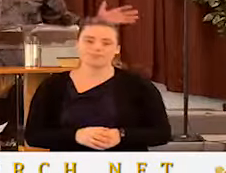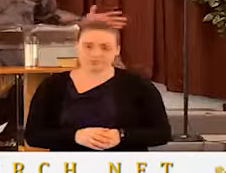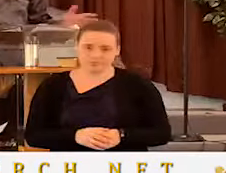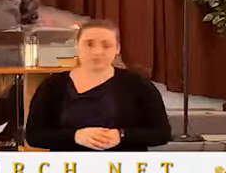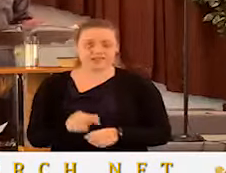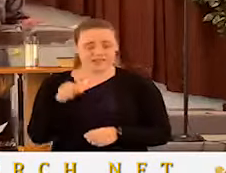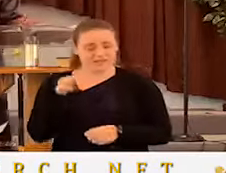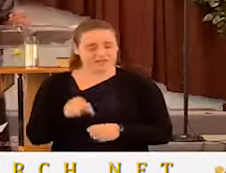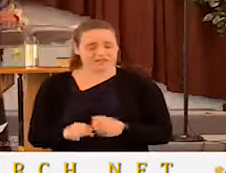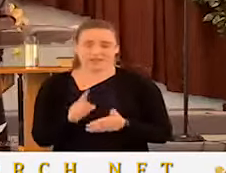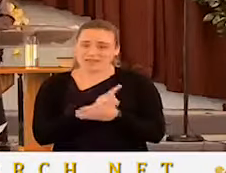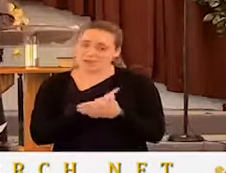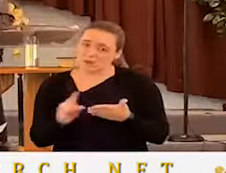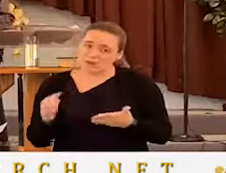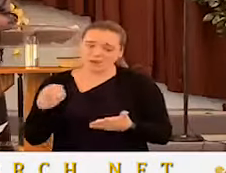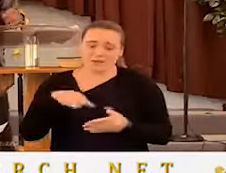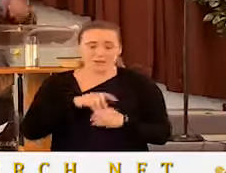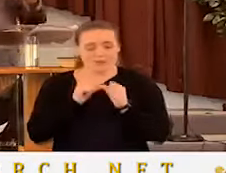All through this week,